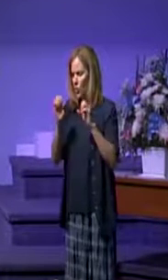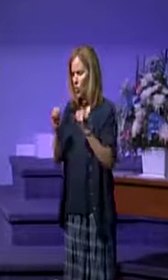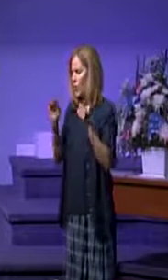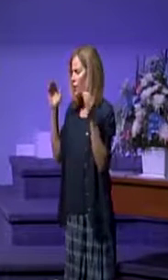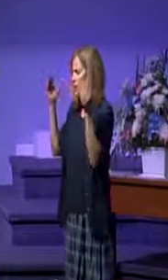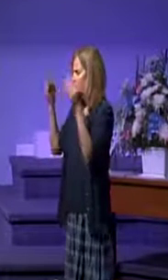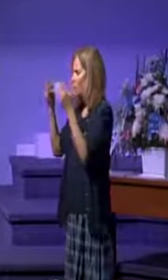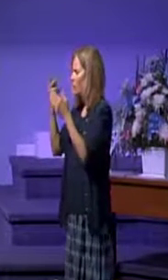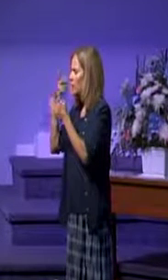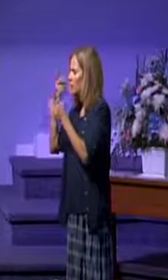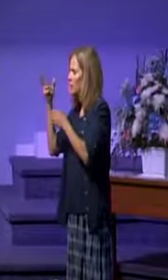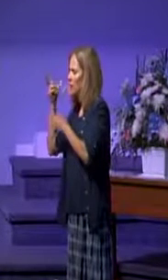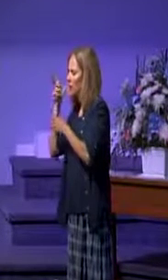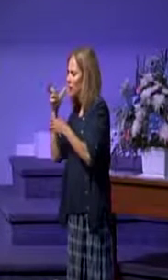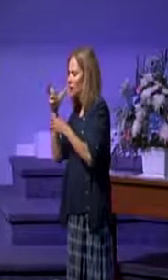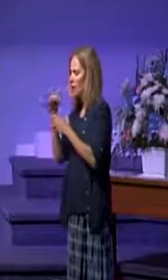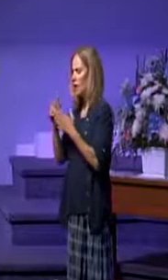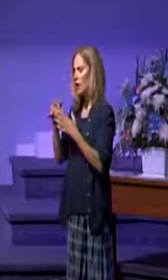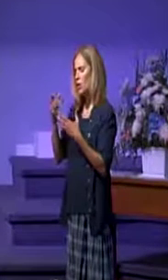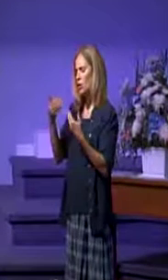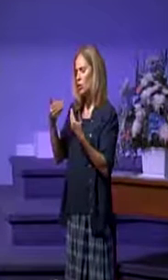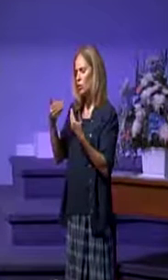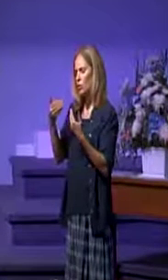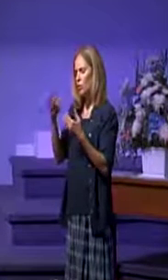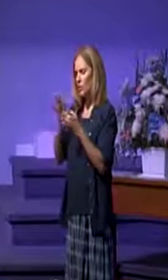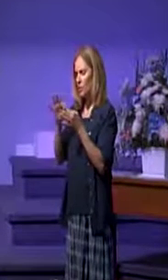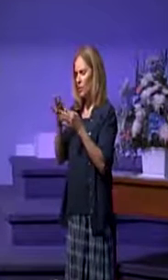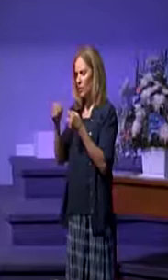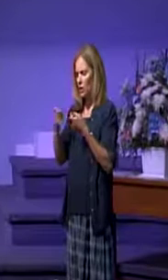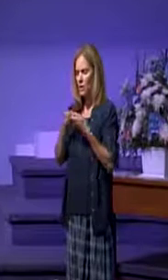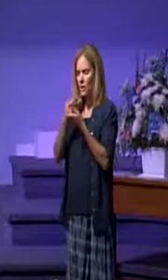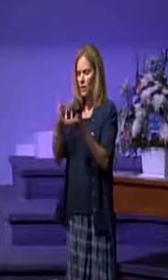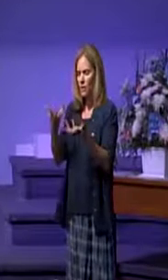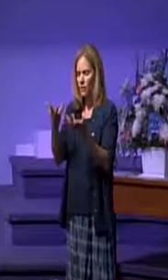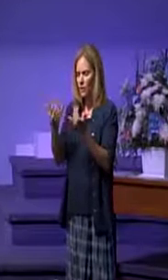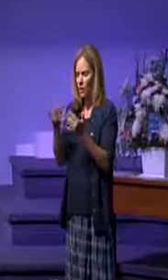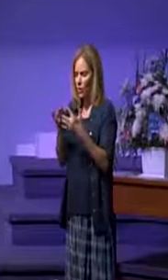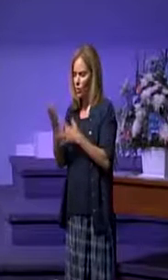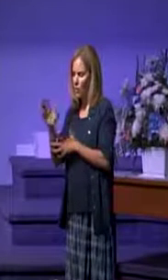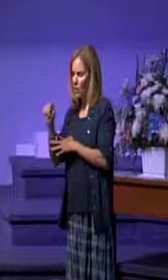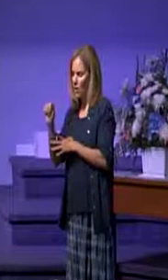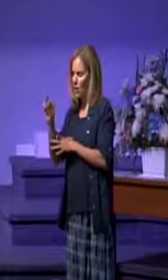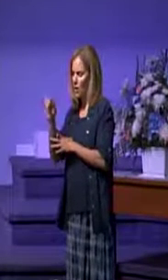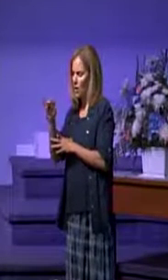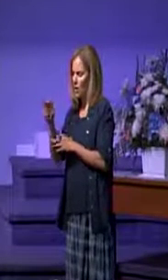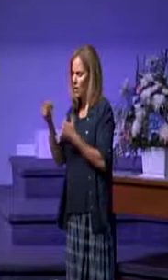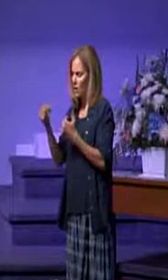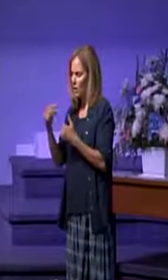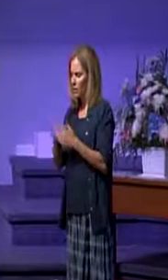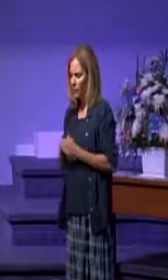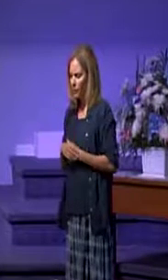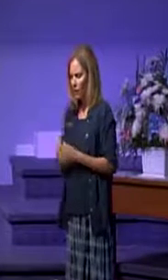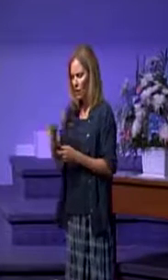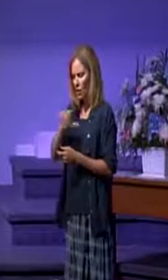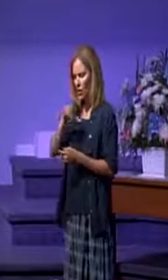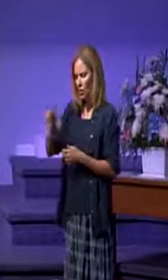and hear you through the message that you give to us through him, Lord. Lord,